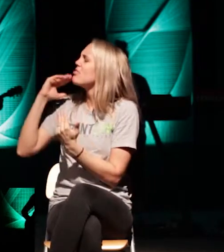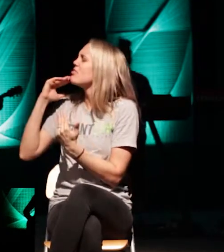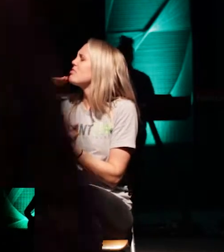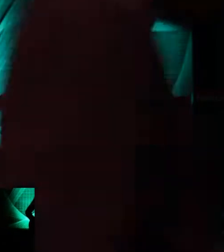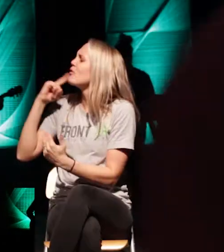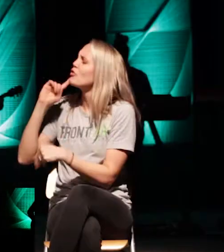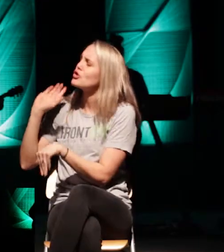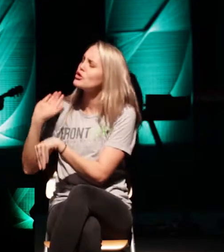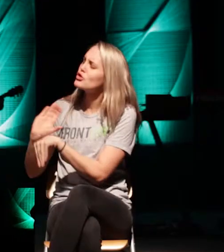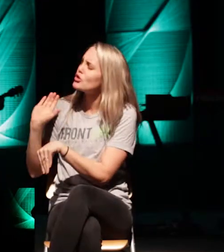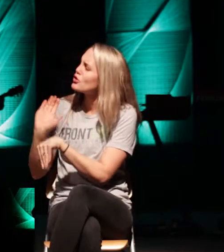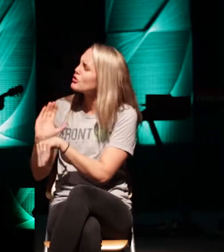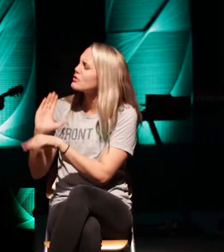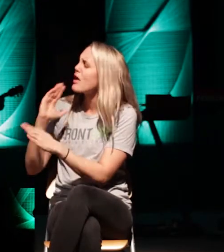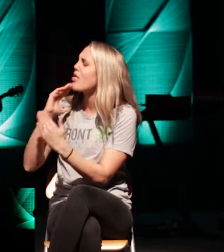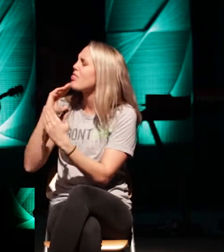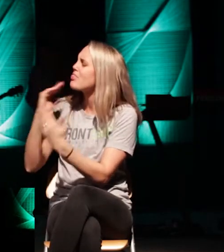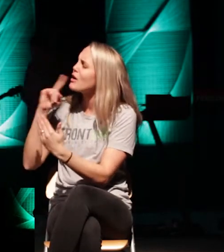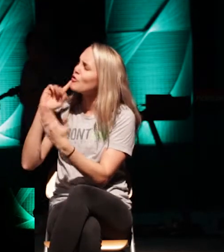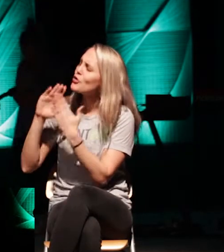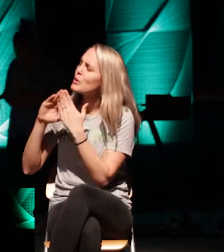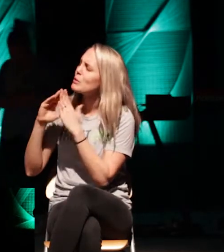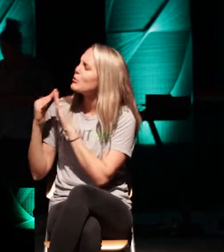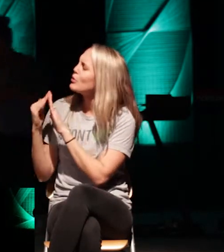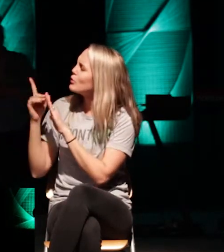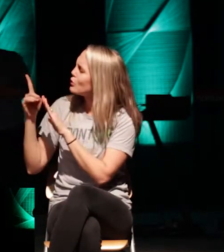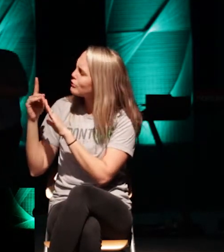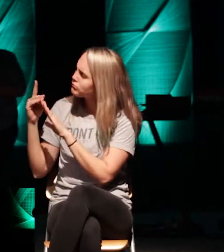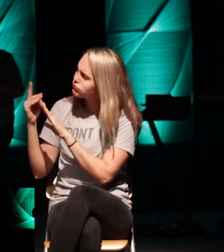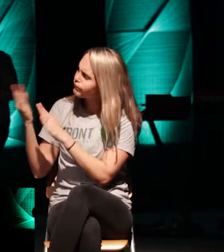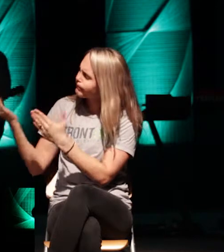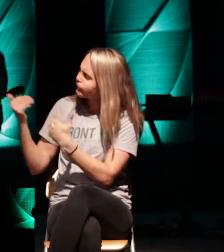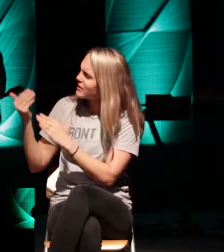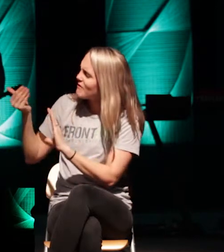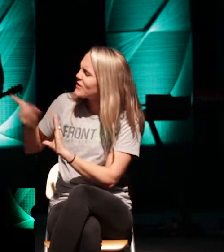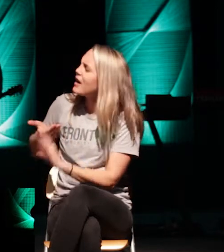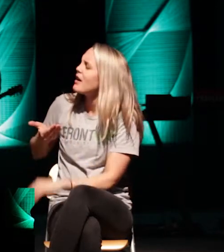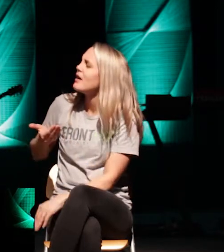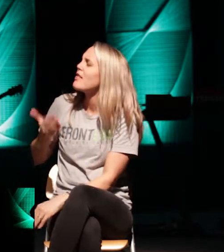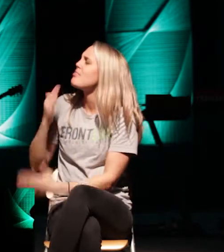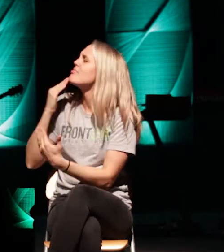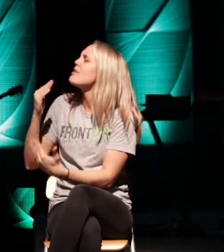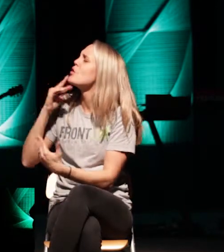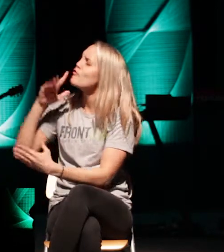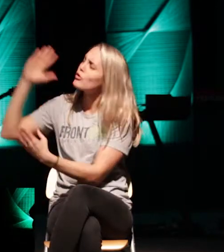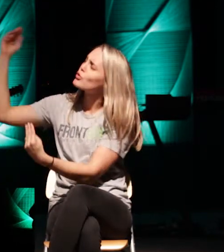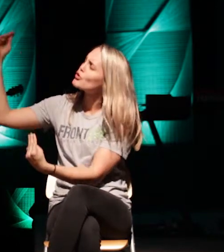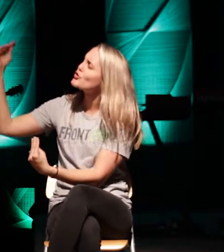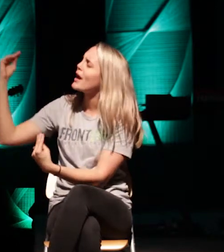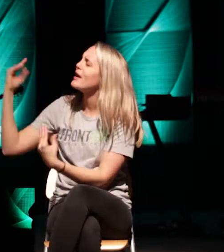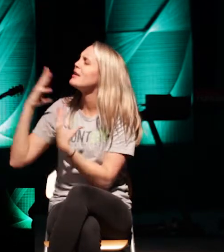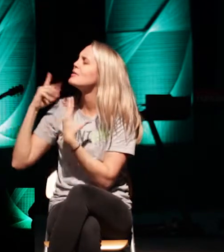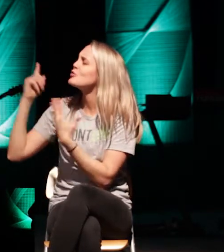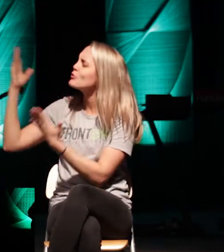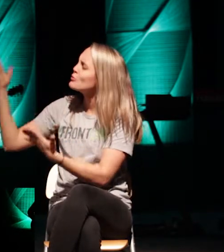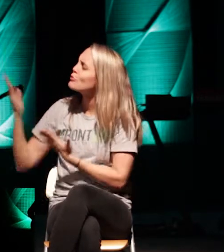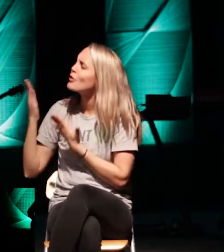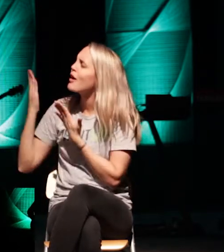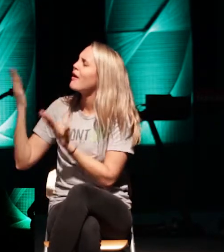thank you for the community that you've called us to. And God, I thank you for the grace that you have given us.